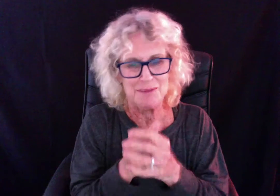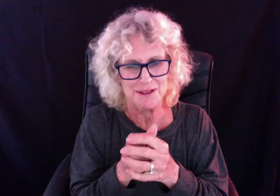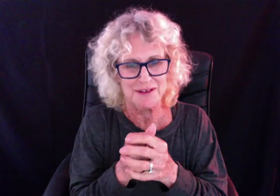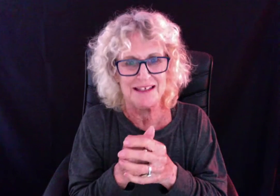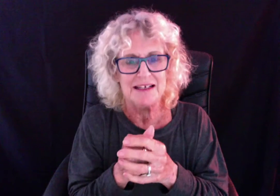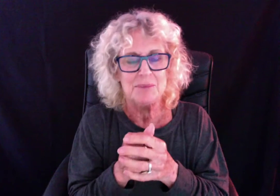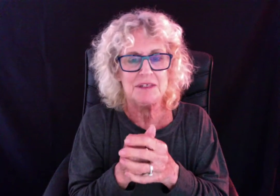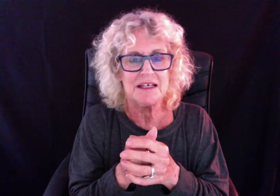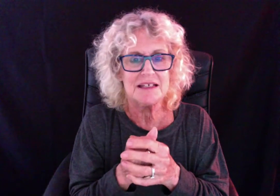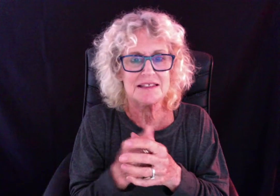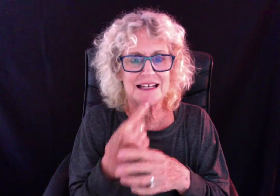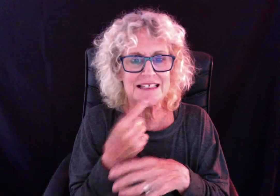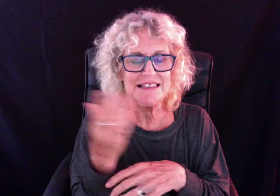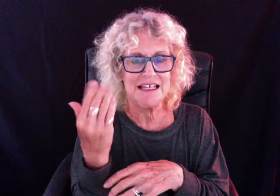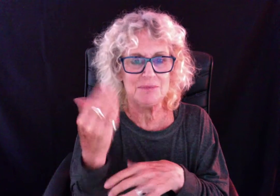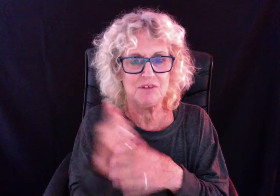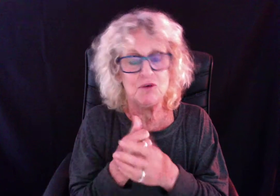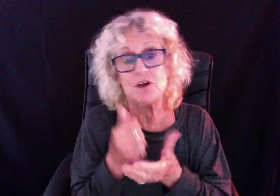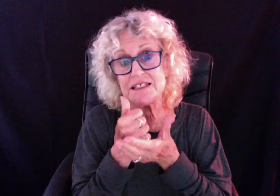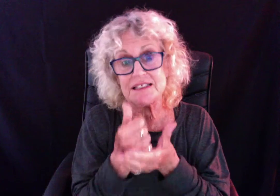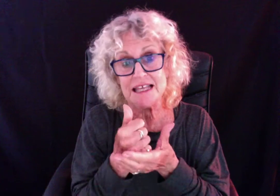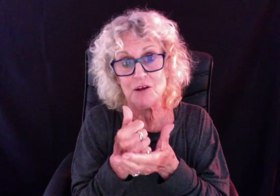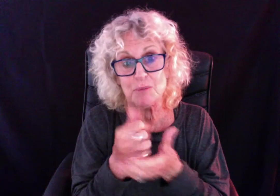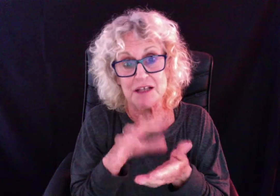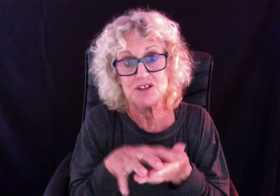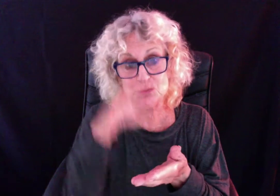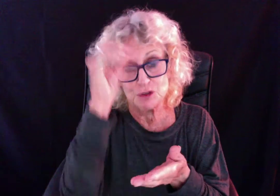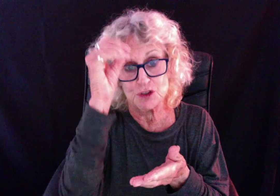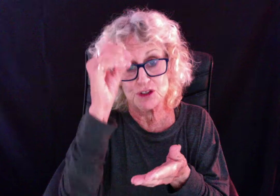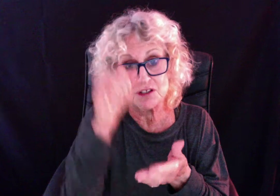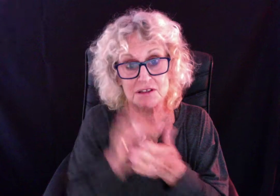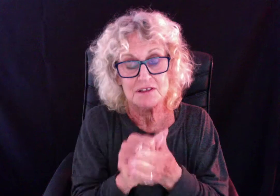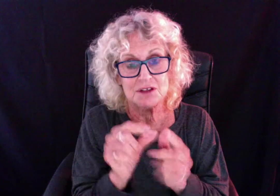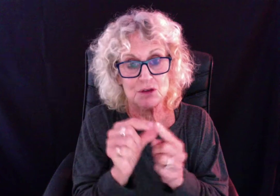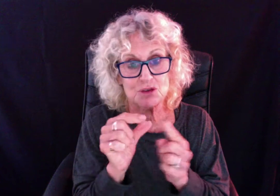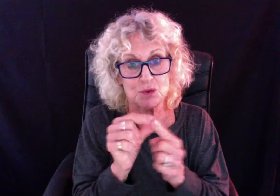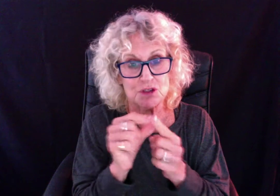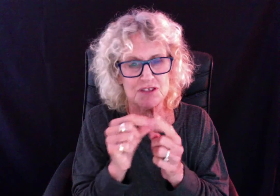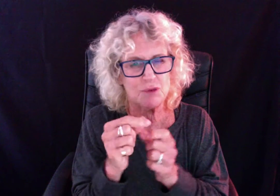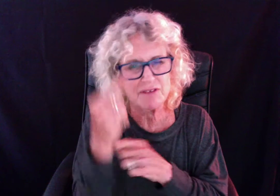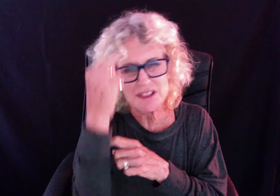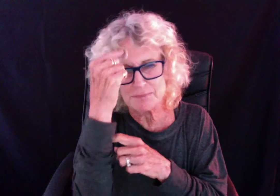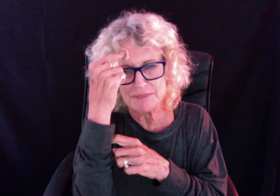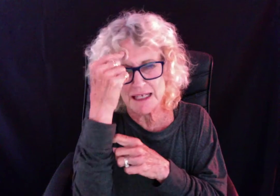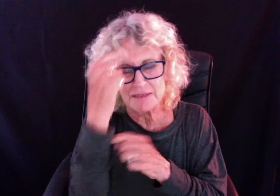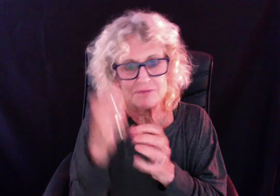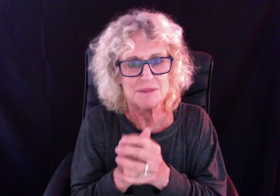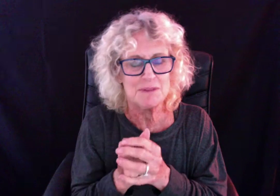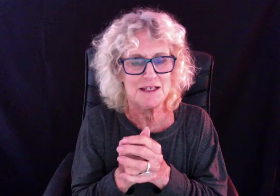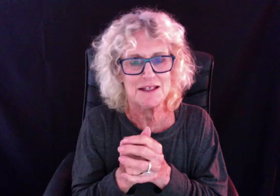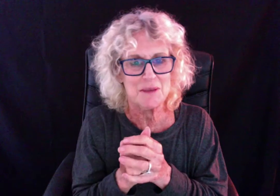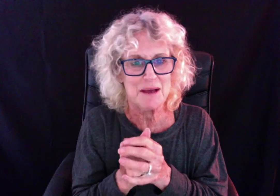vocabulary because, like I said before, it does help us to learn those words if we have some kind of something to think about,